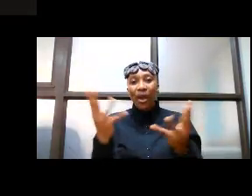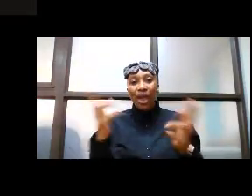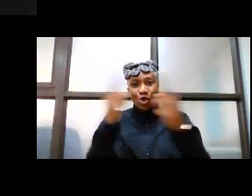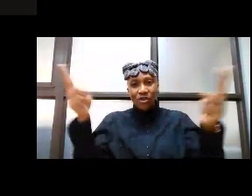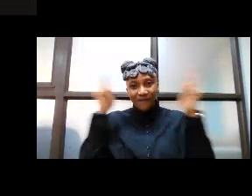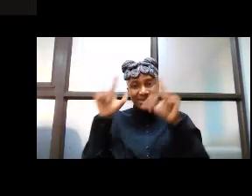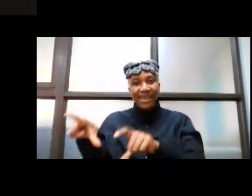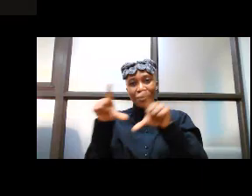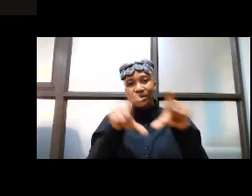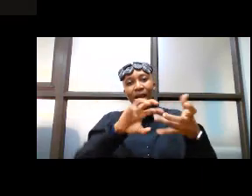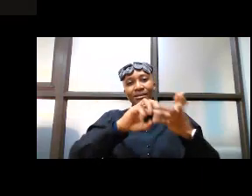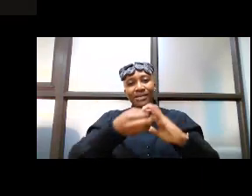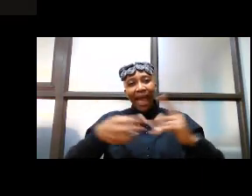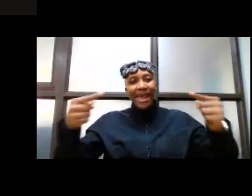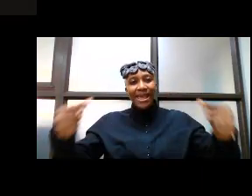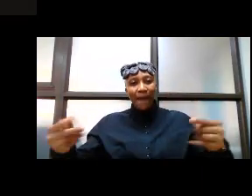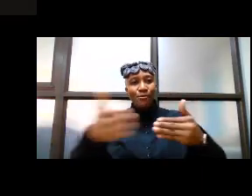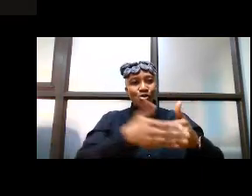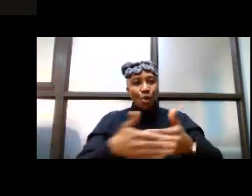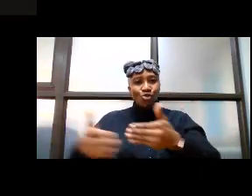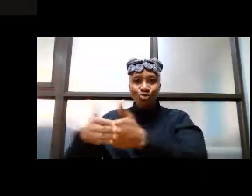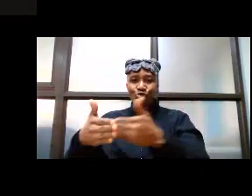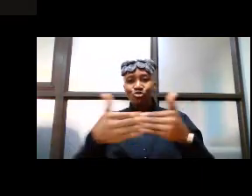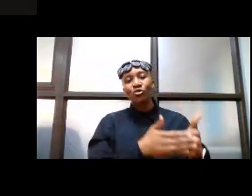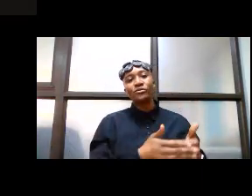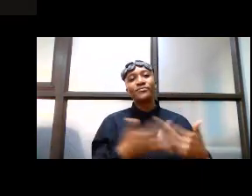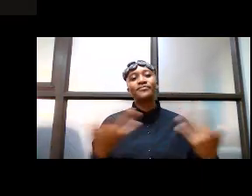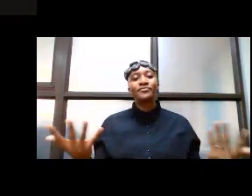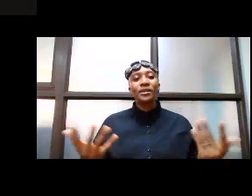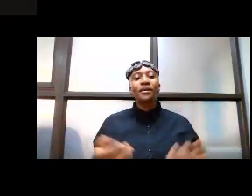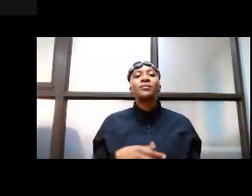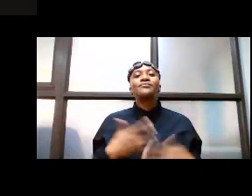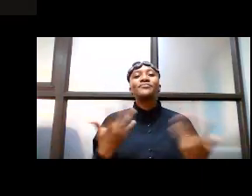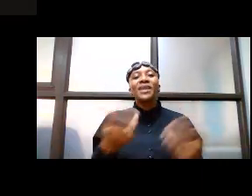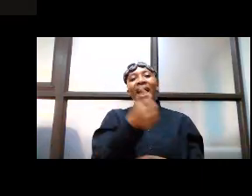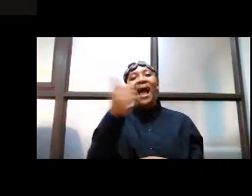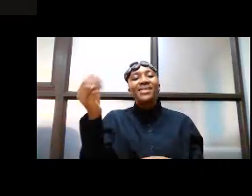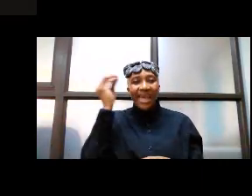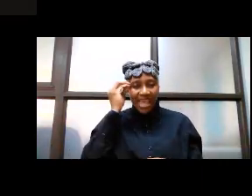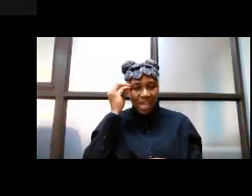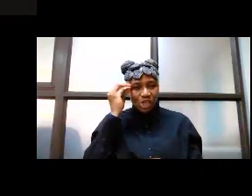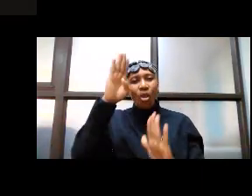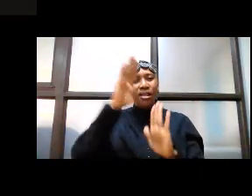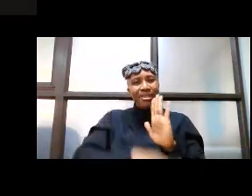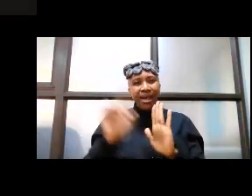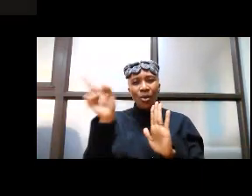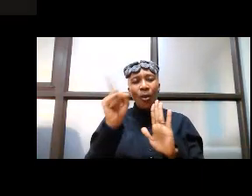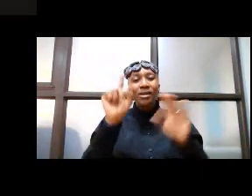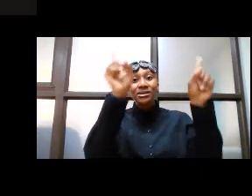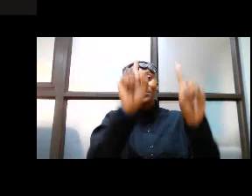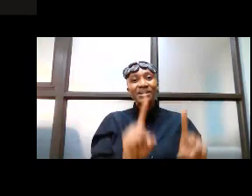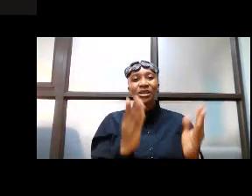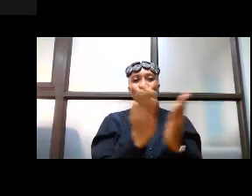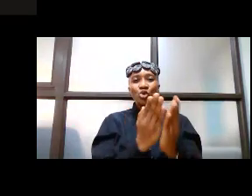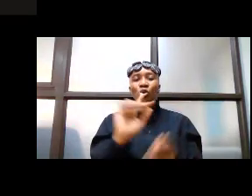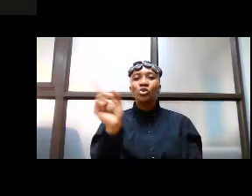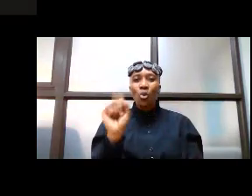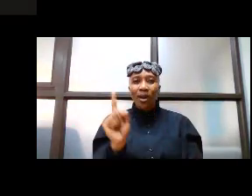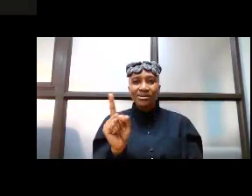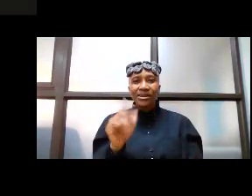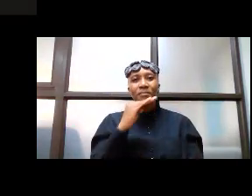gap. The other lacking thing that we found in the special schools or schools for the blind is the